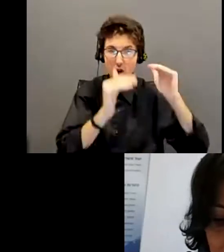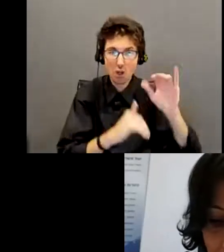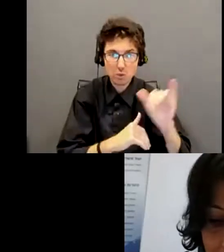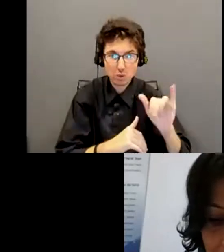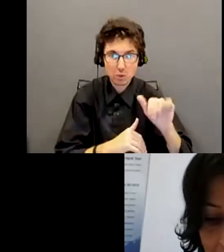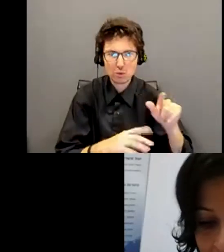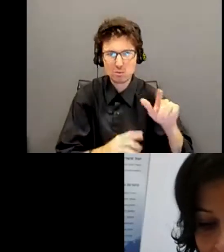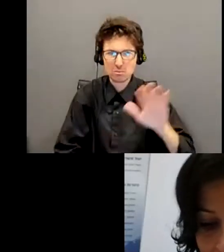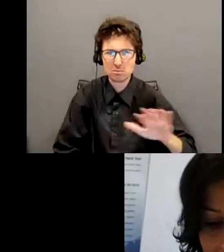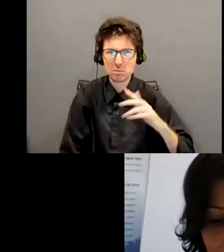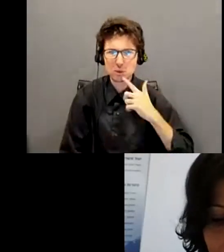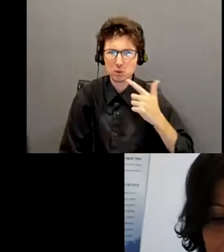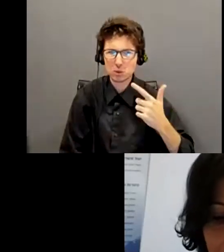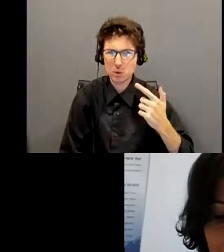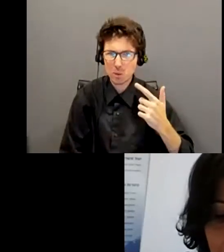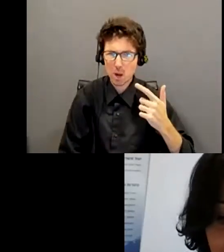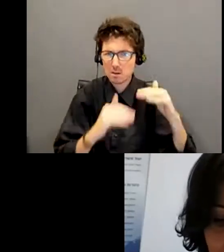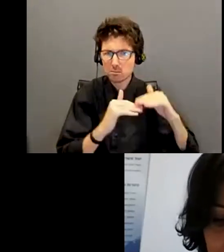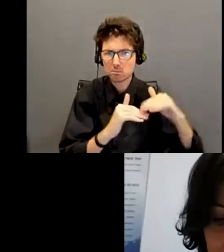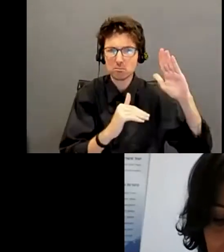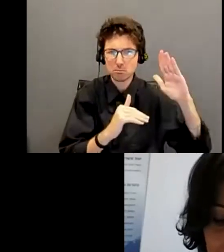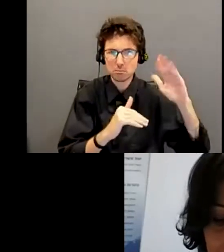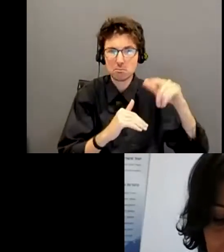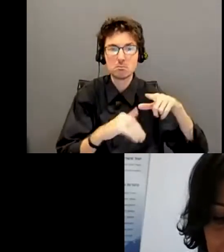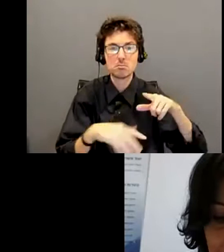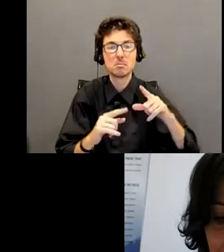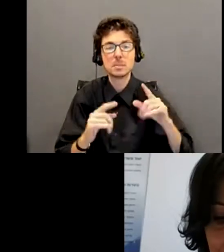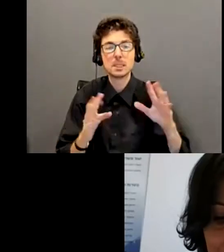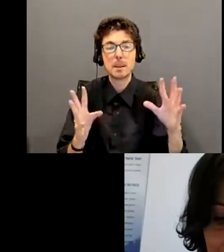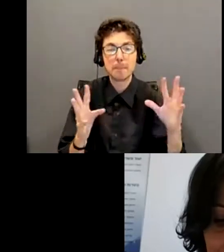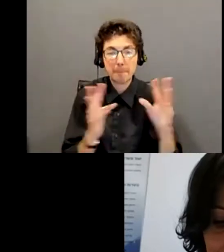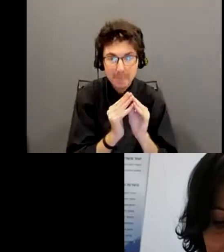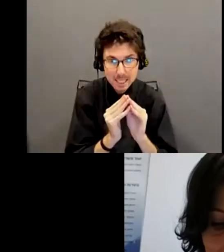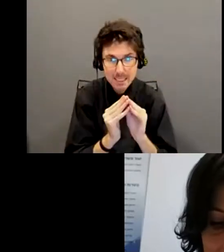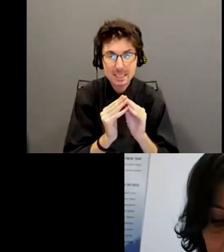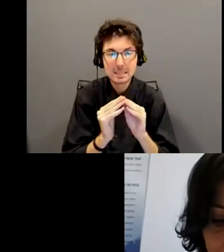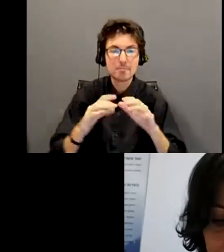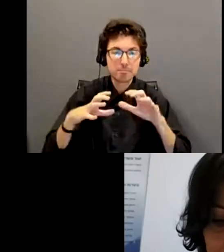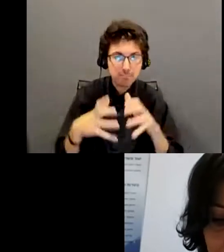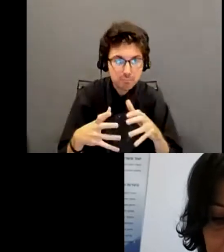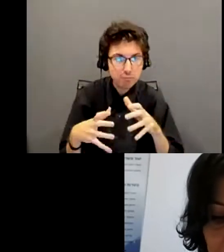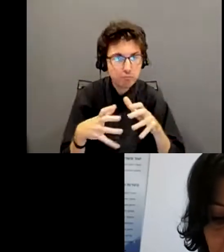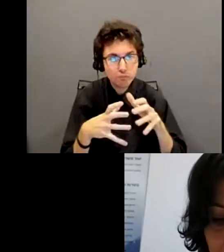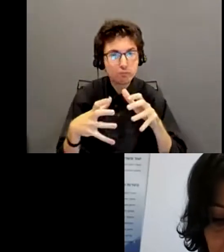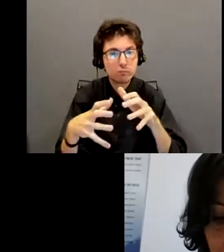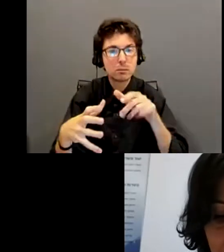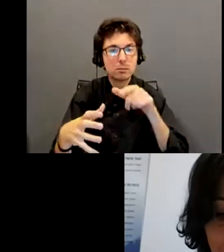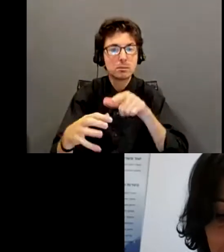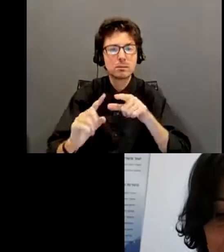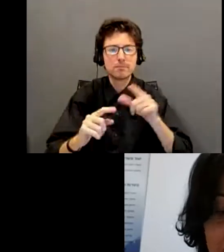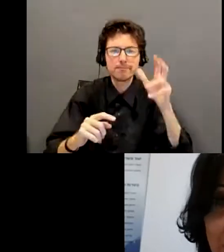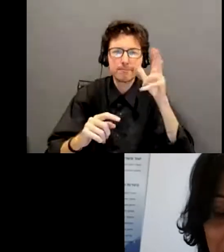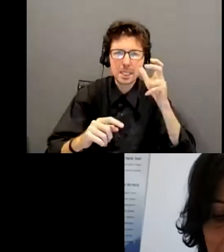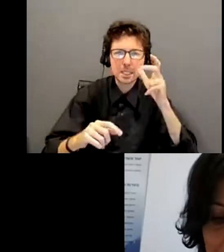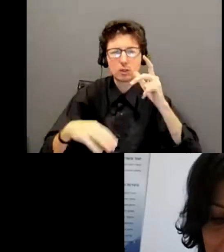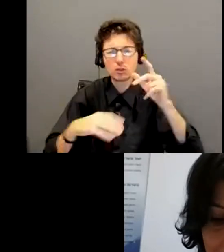as shopping, going to the bank, for example, or to the post office. Beit HaGalgalim is a cornerstone institution for both trainees